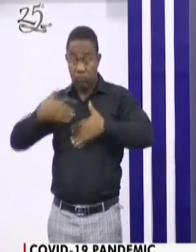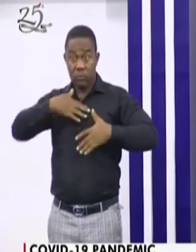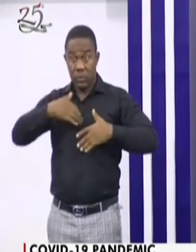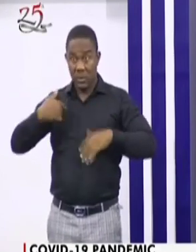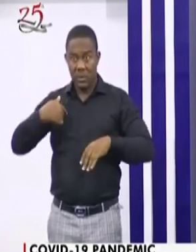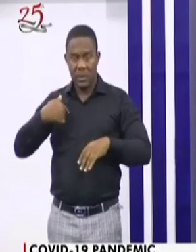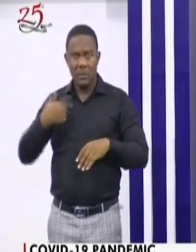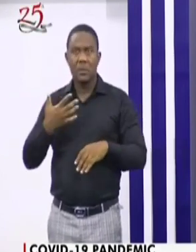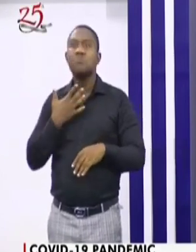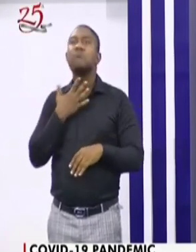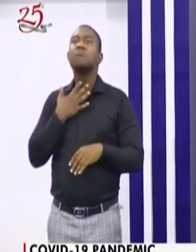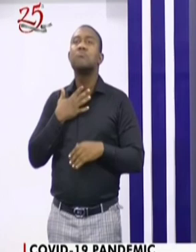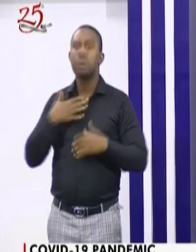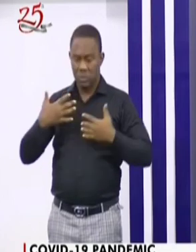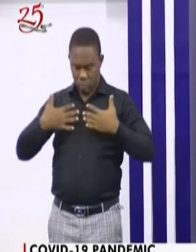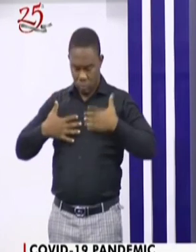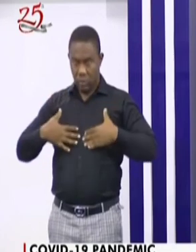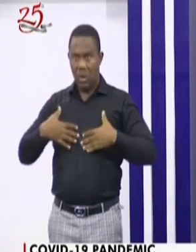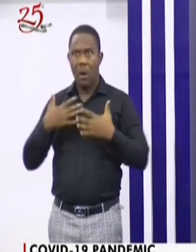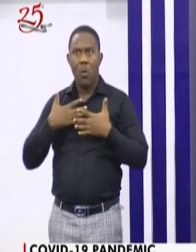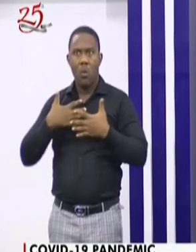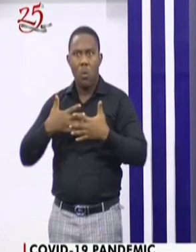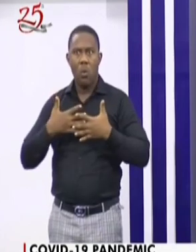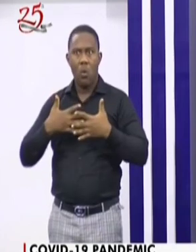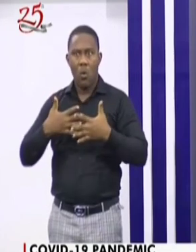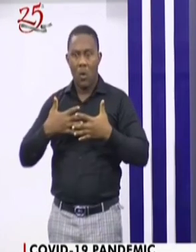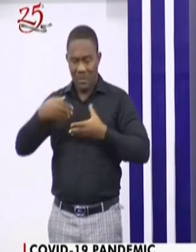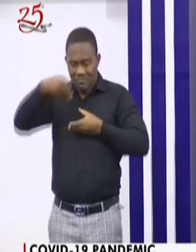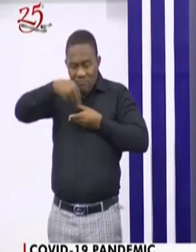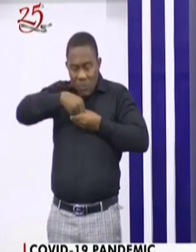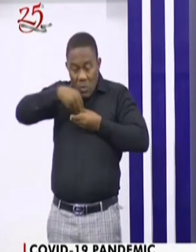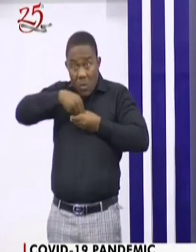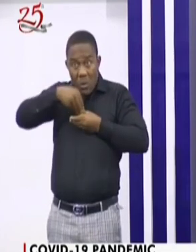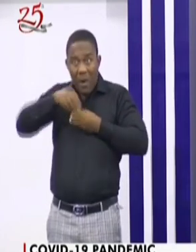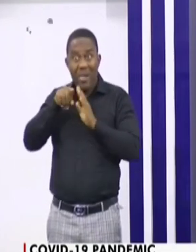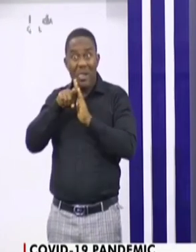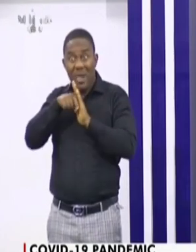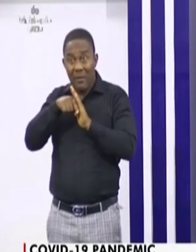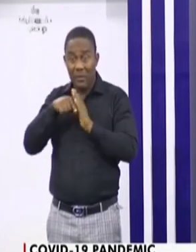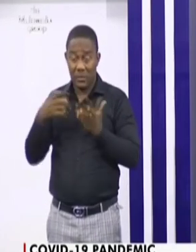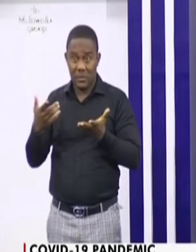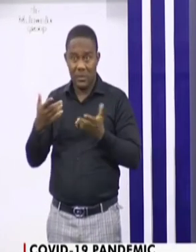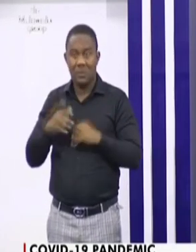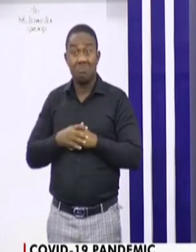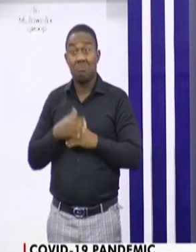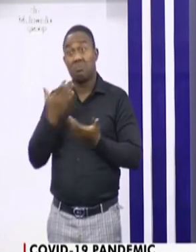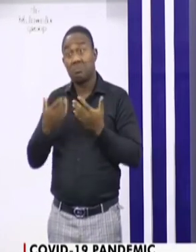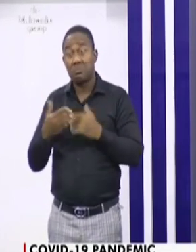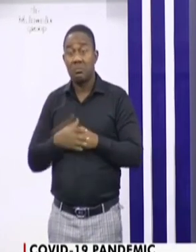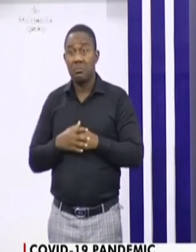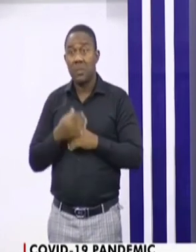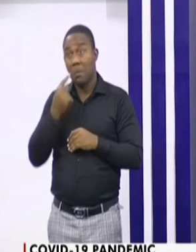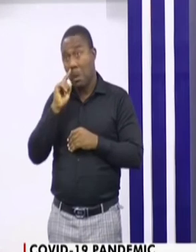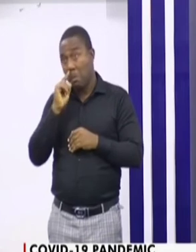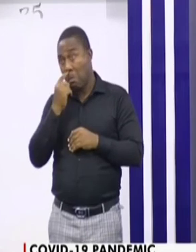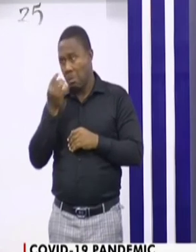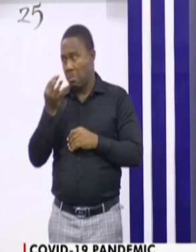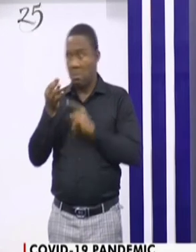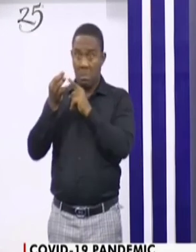the respiratory pathway, okay? So we take swabs from the